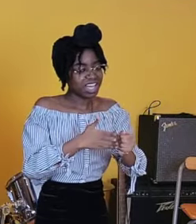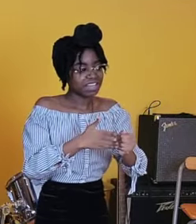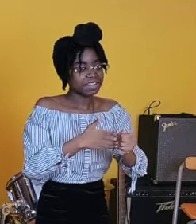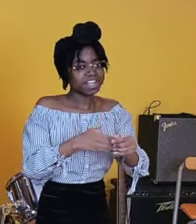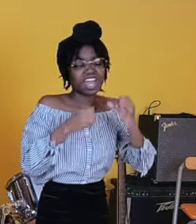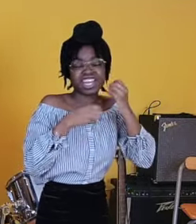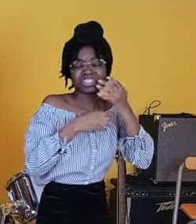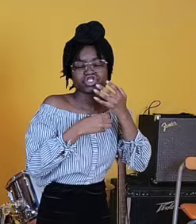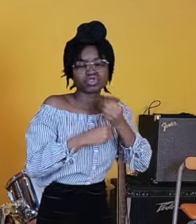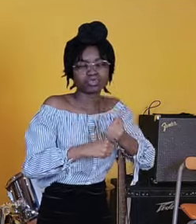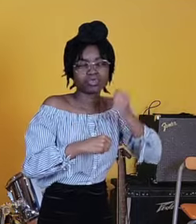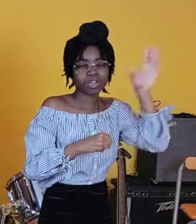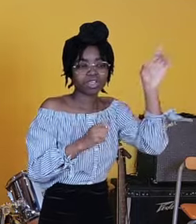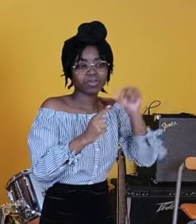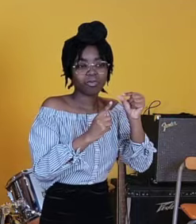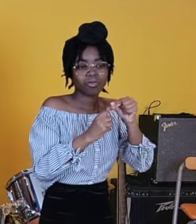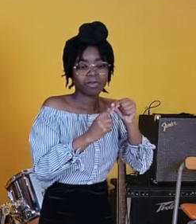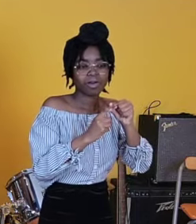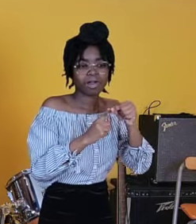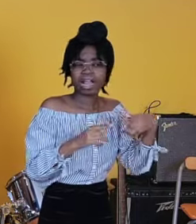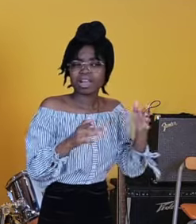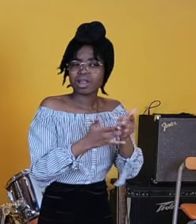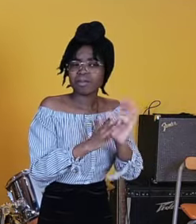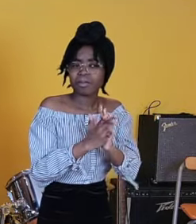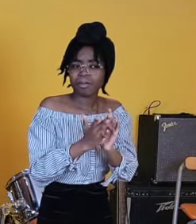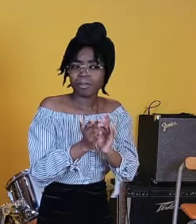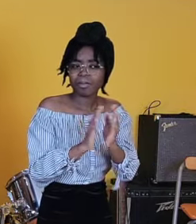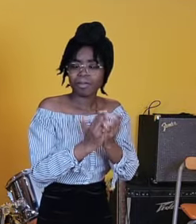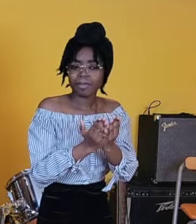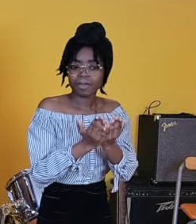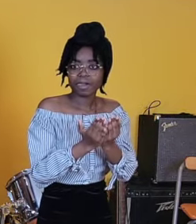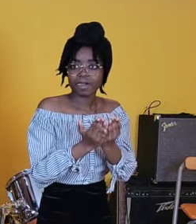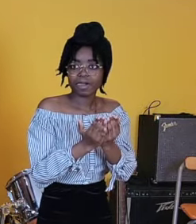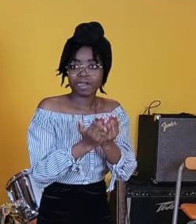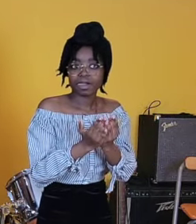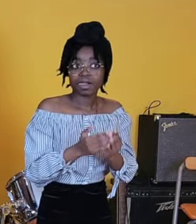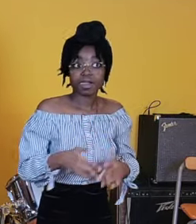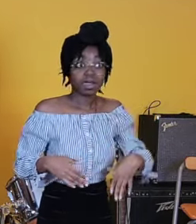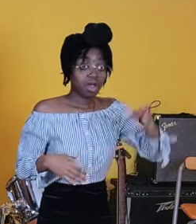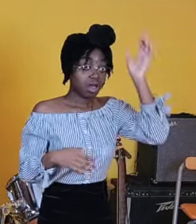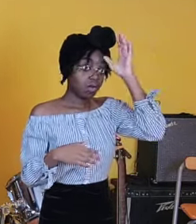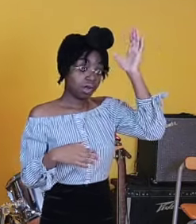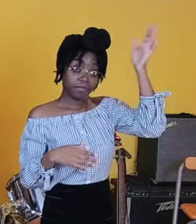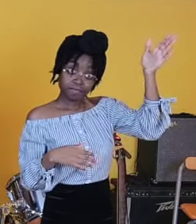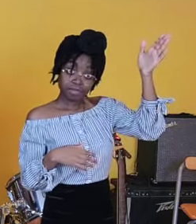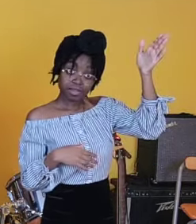the Bible. What about if you are a grandfather?